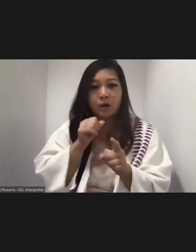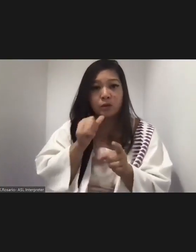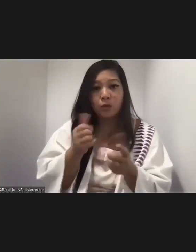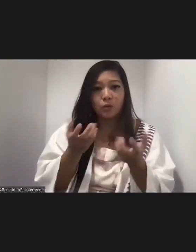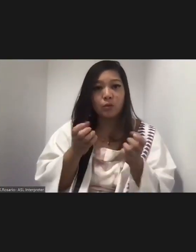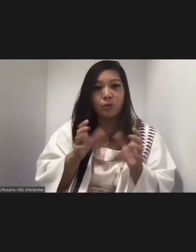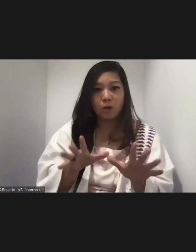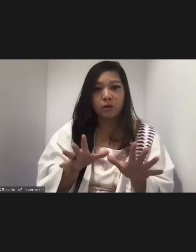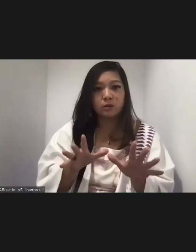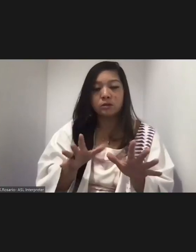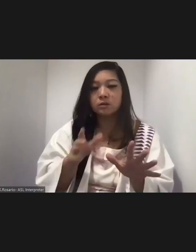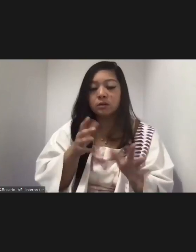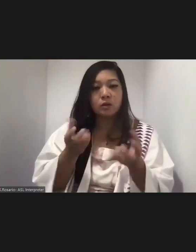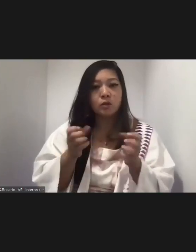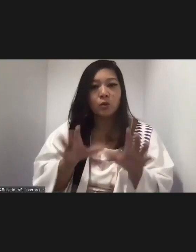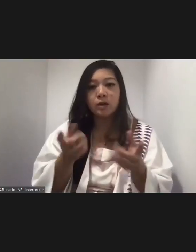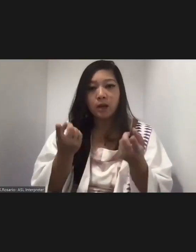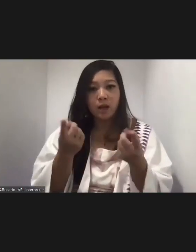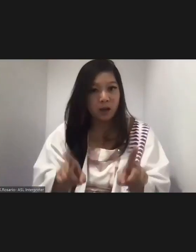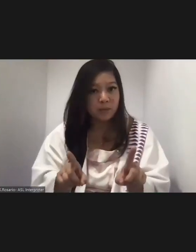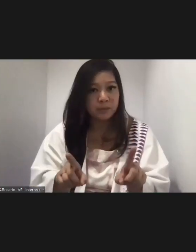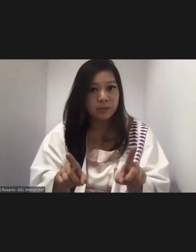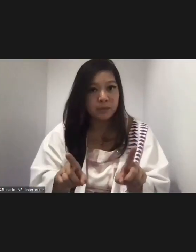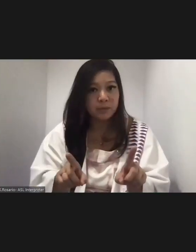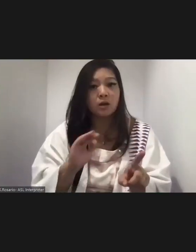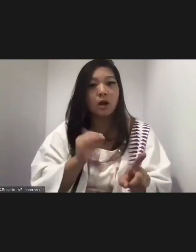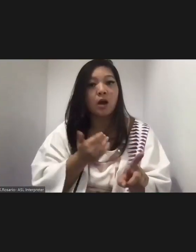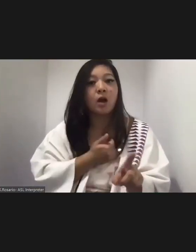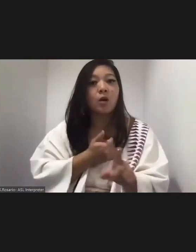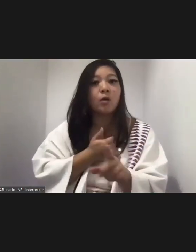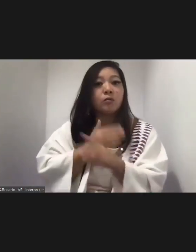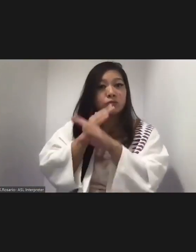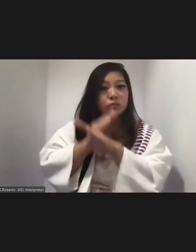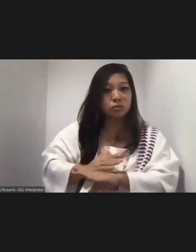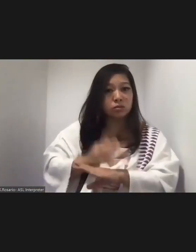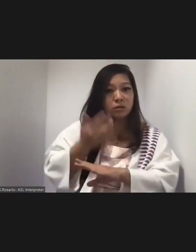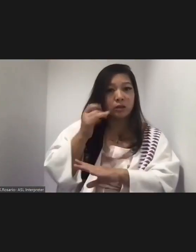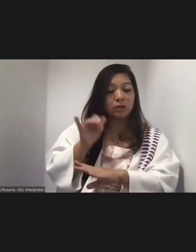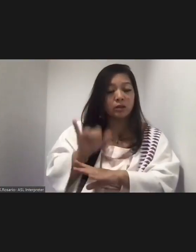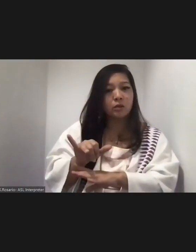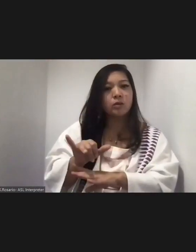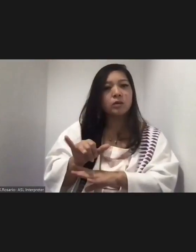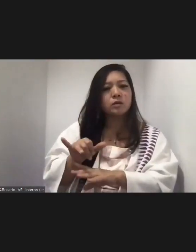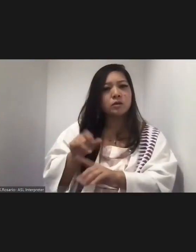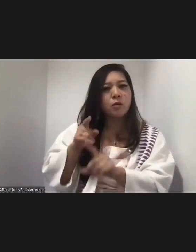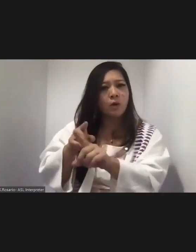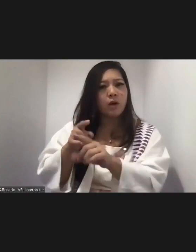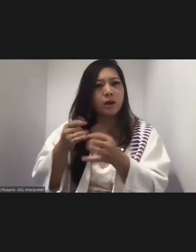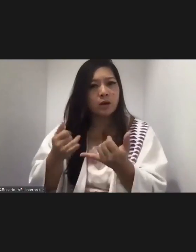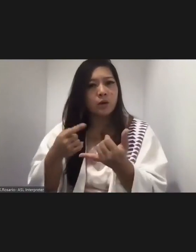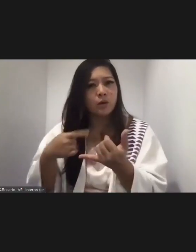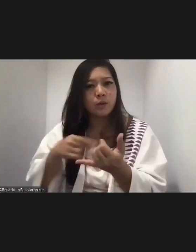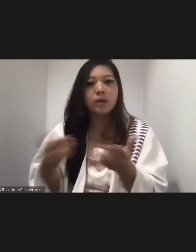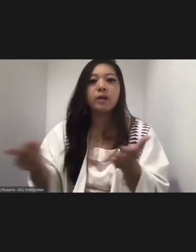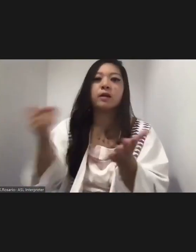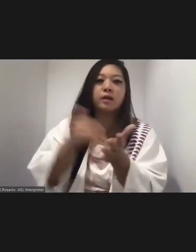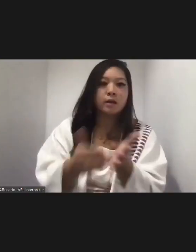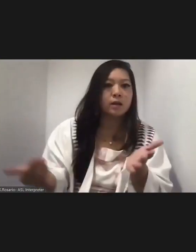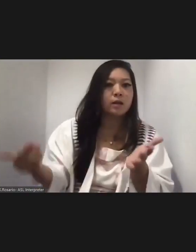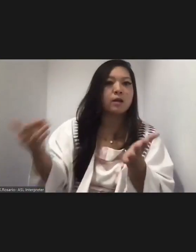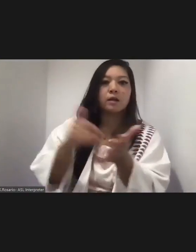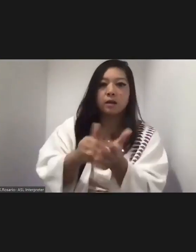and what I don't want to happen is that our guards are down to the point where we again